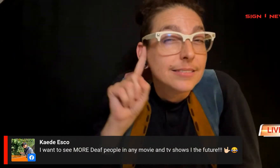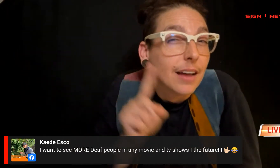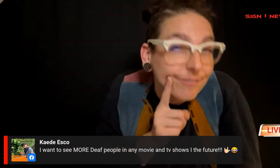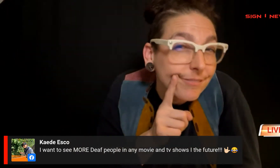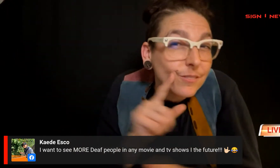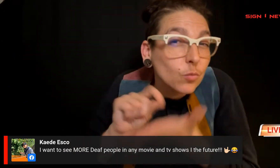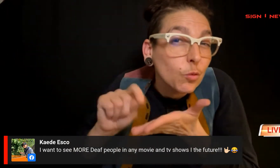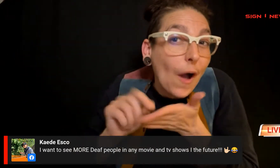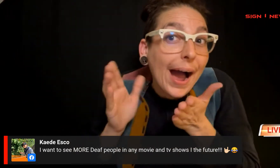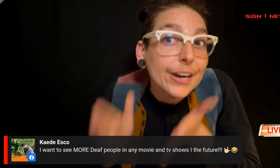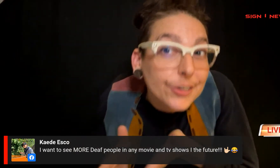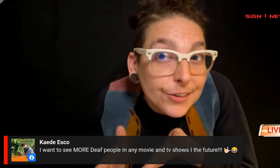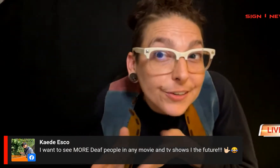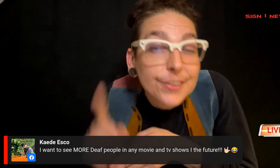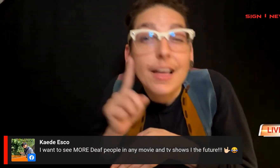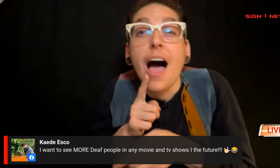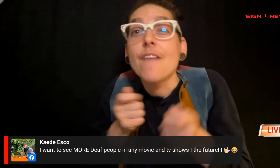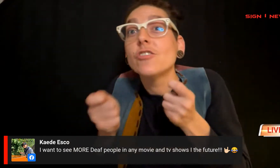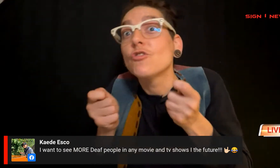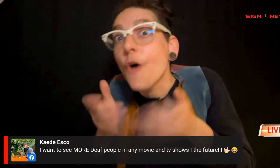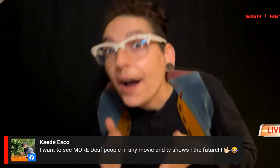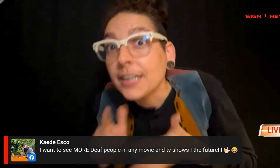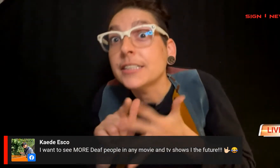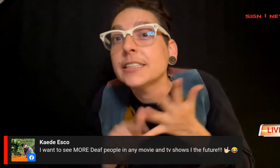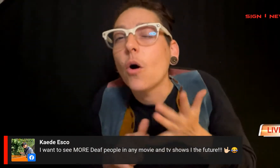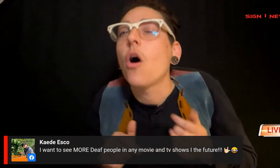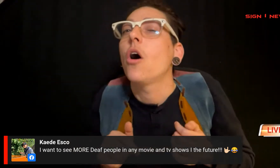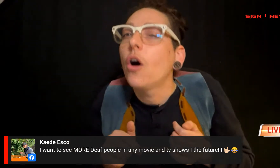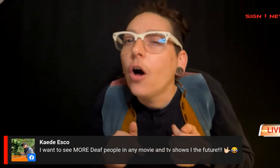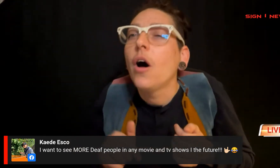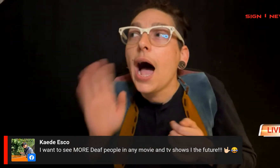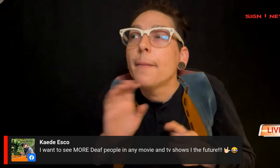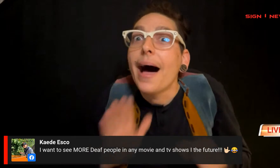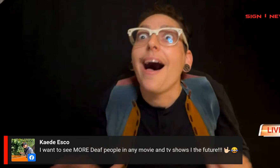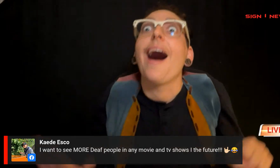better. They're going to start hiring deaf writers and deaf directors.